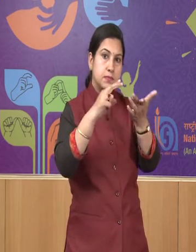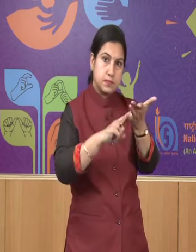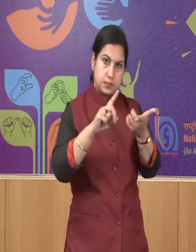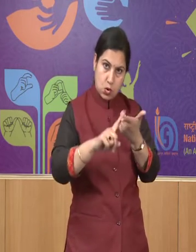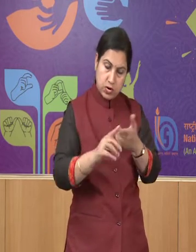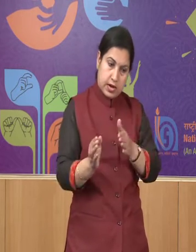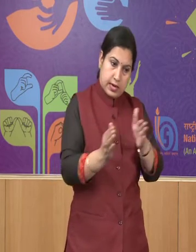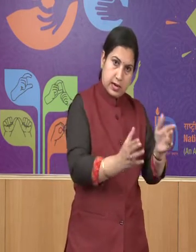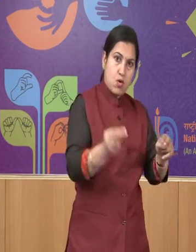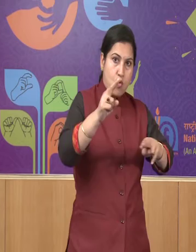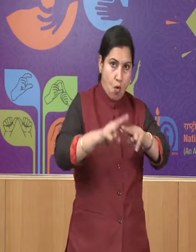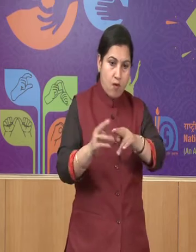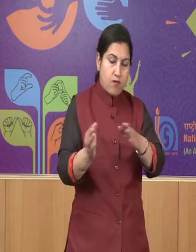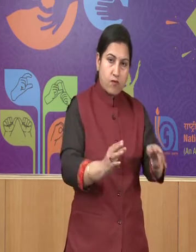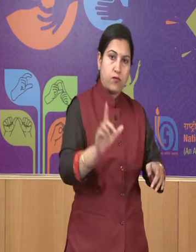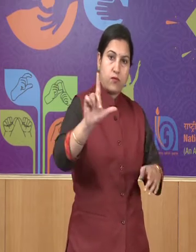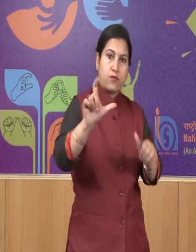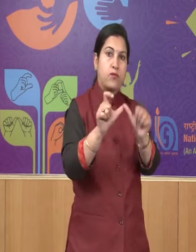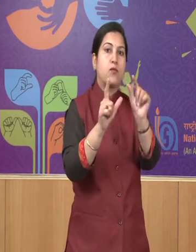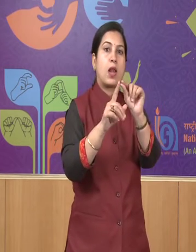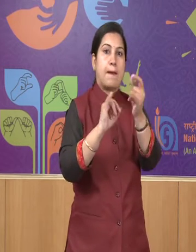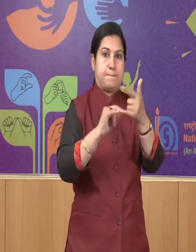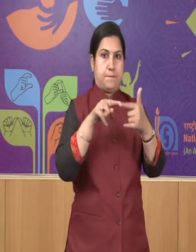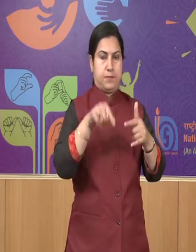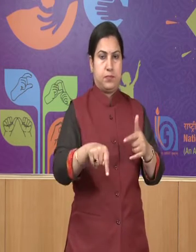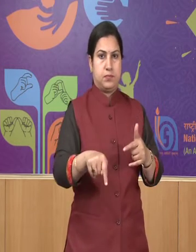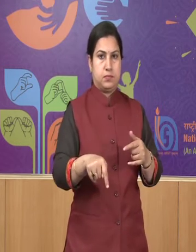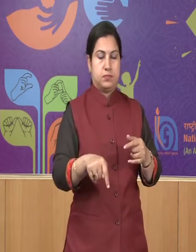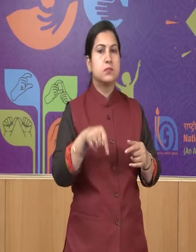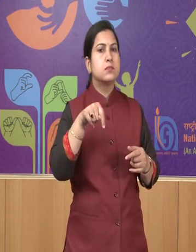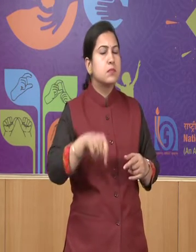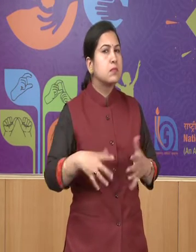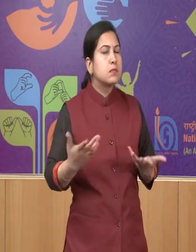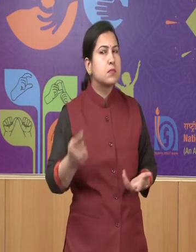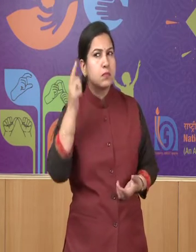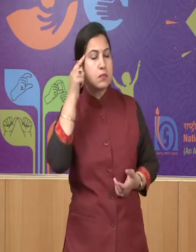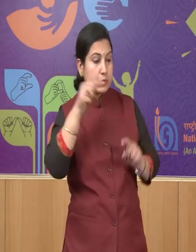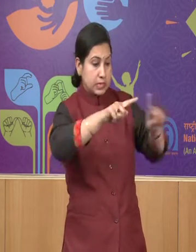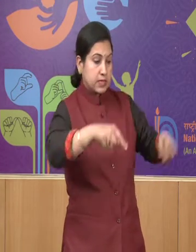occupied Indian states. There were two conditions for this.